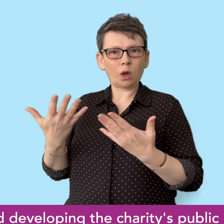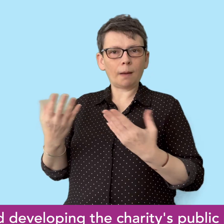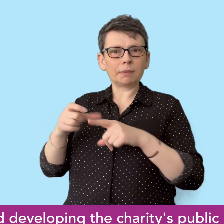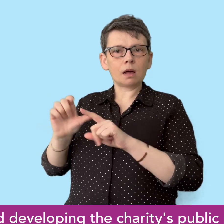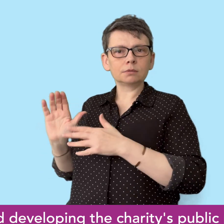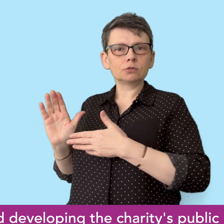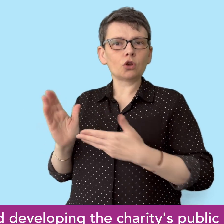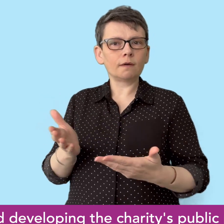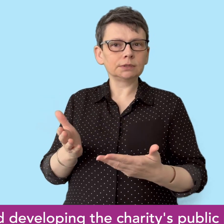profile.